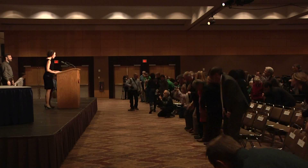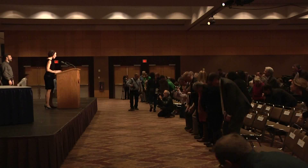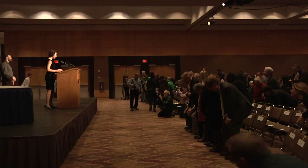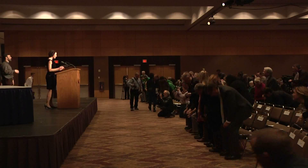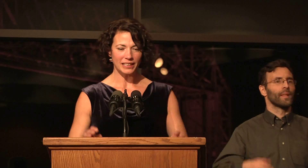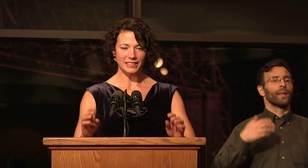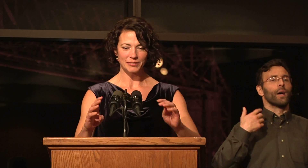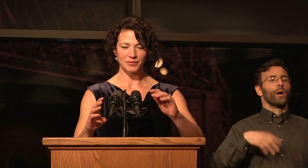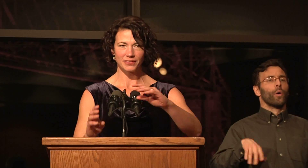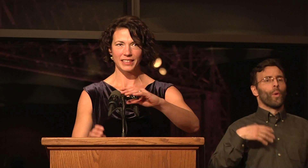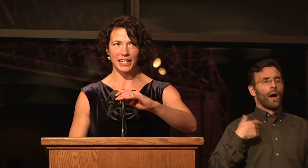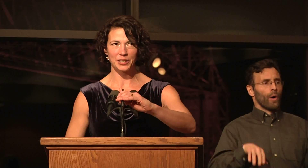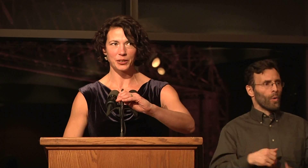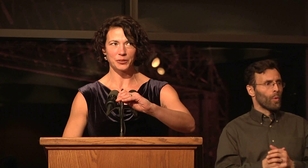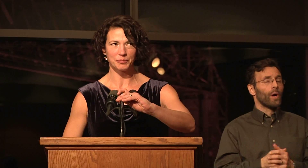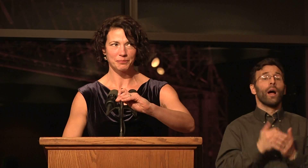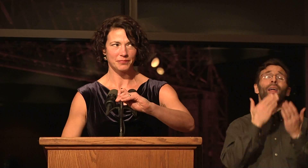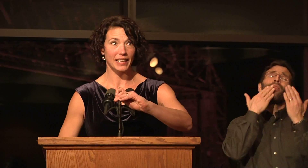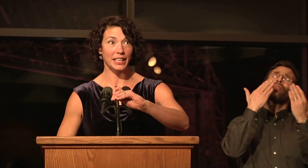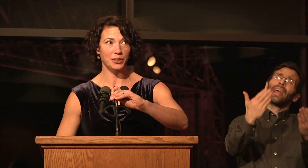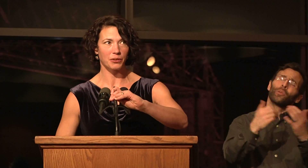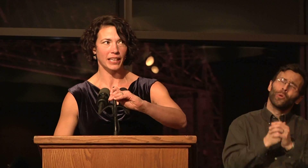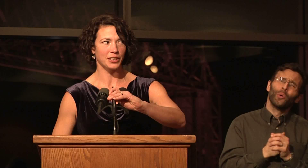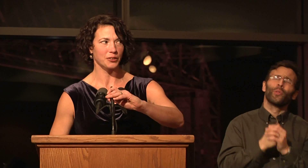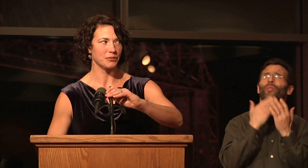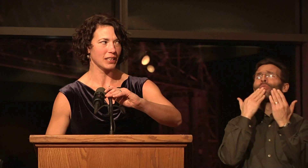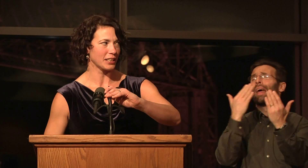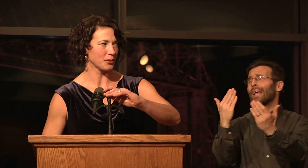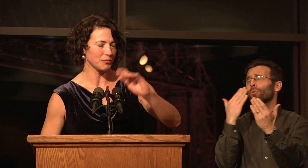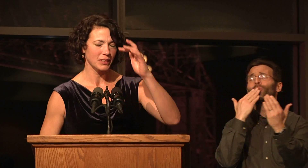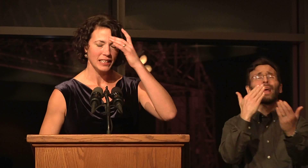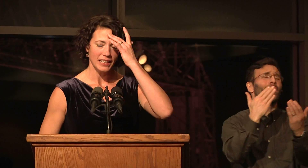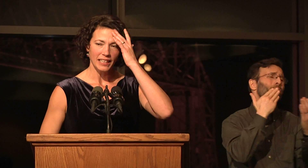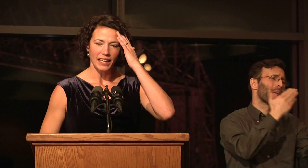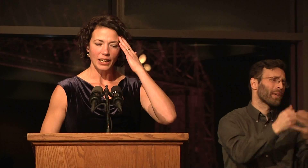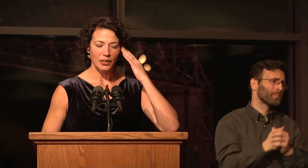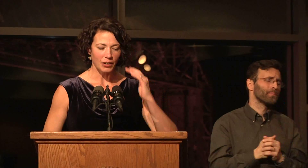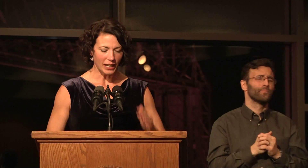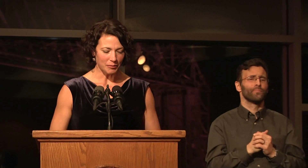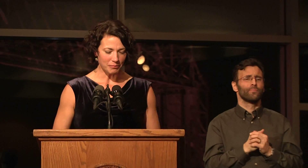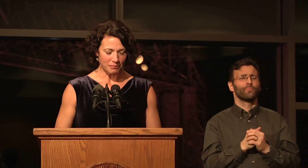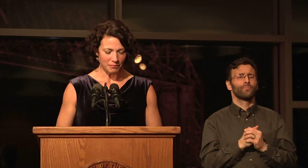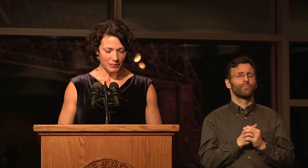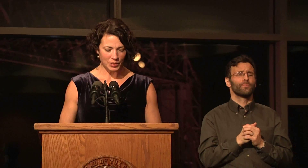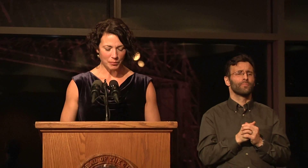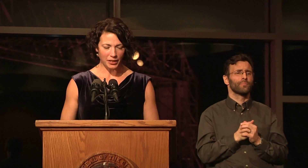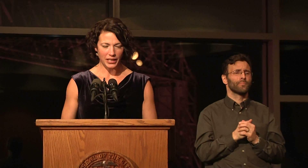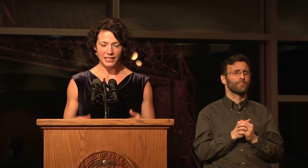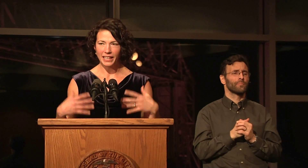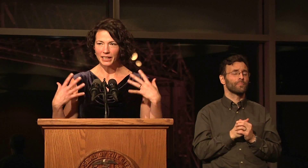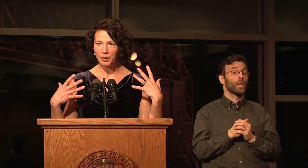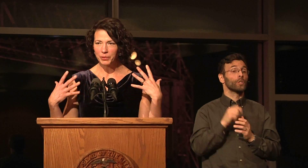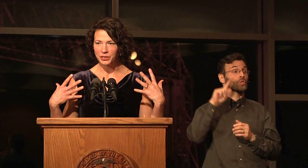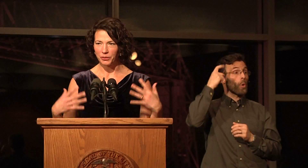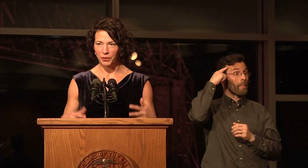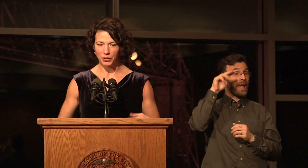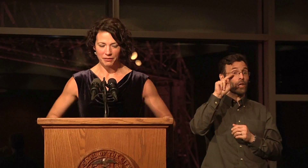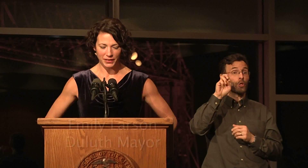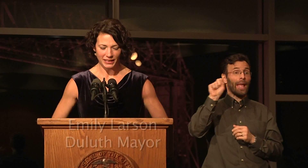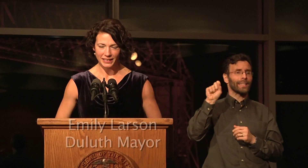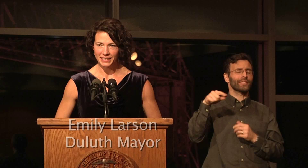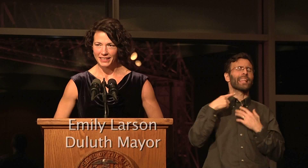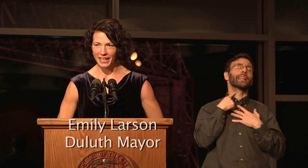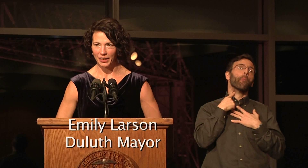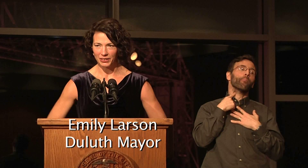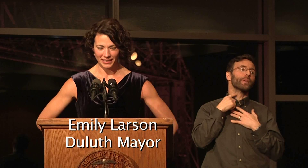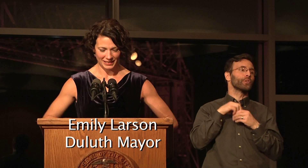Oh, wow. Thank you. Thank you, thank you, thank you. Oh, so Mayor Ness, that lump in your throat, I